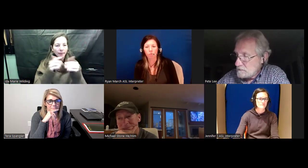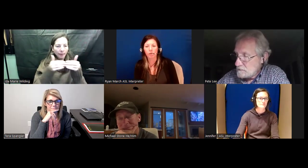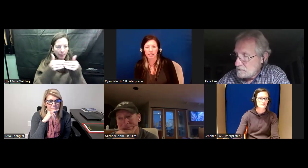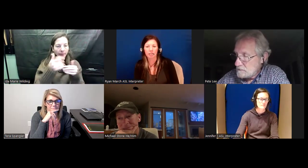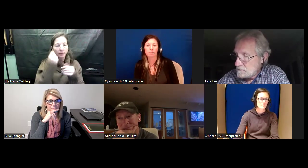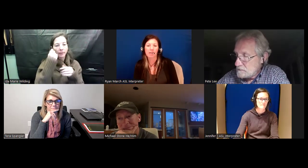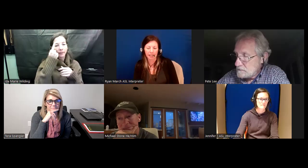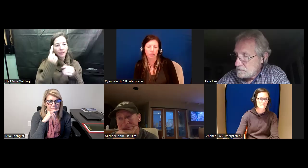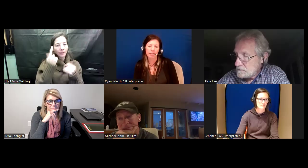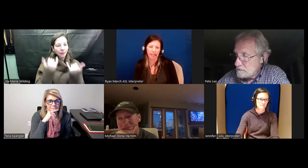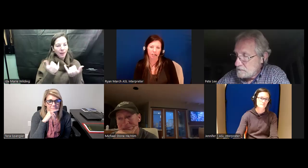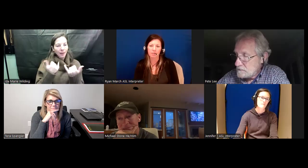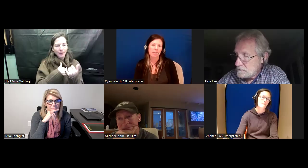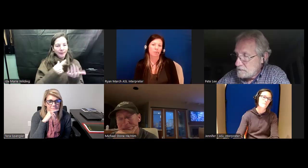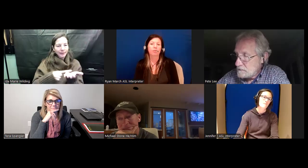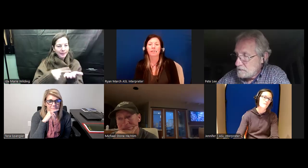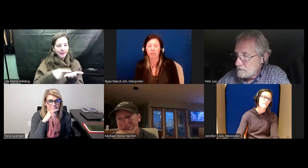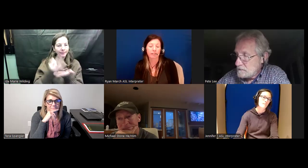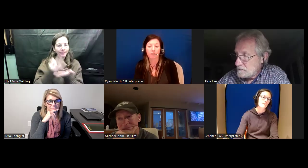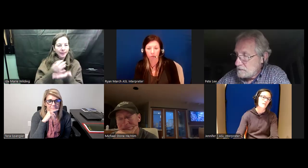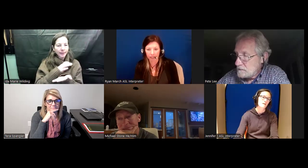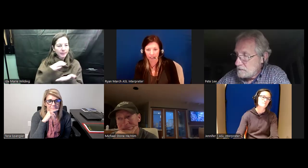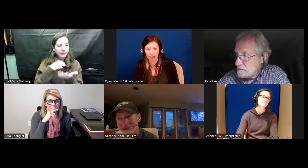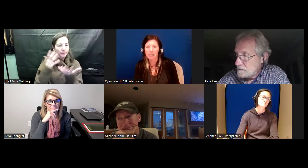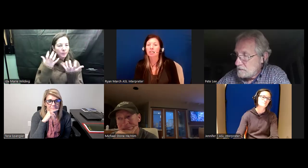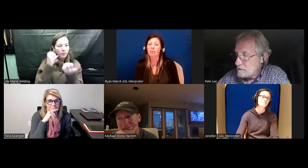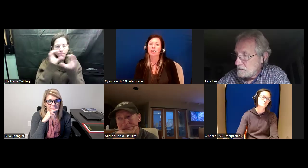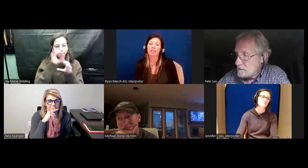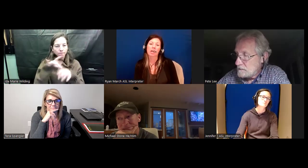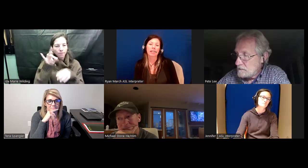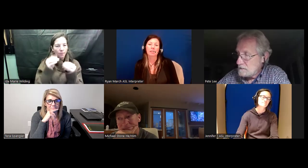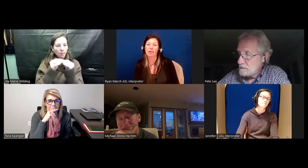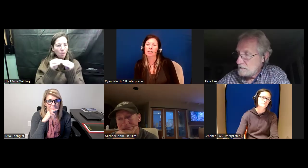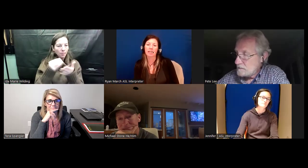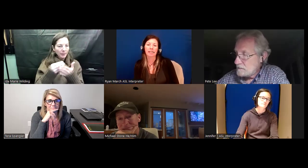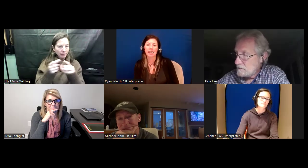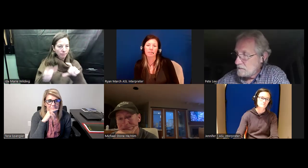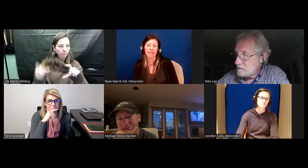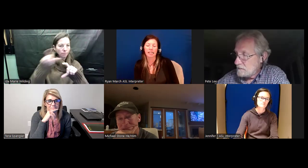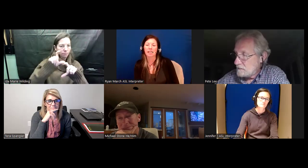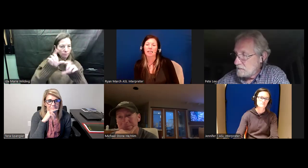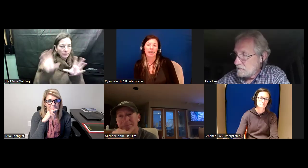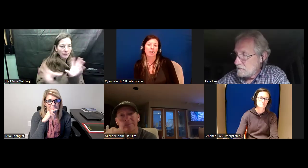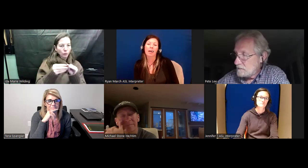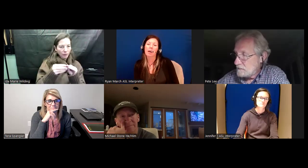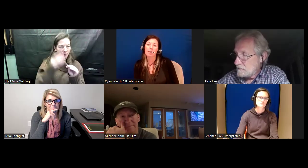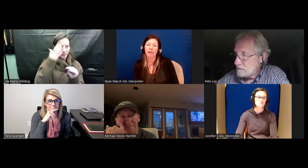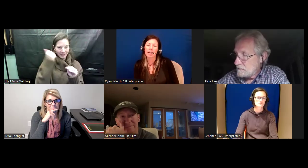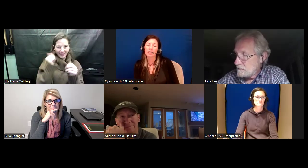are 1 year behind. We catch up the following year. So we are talking about in that committee,